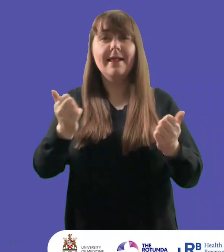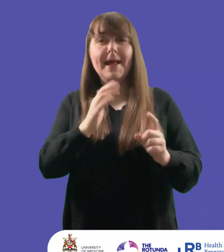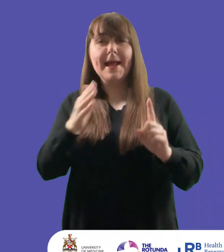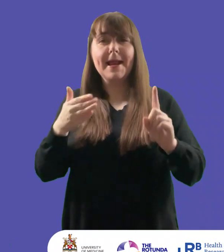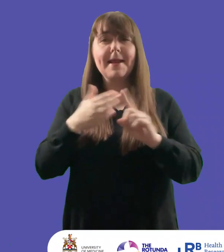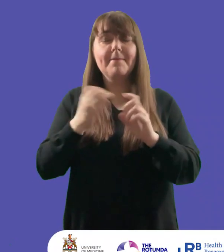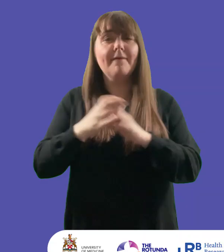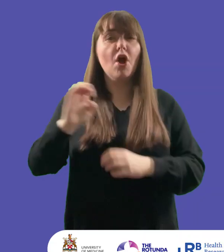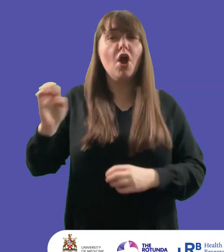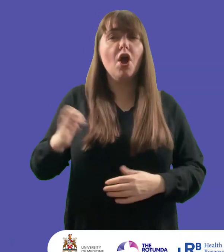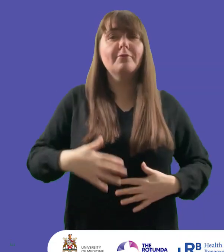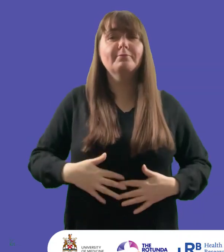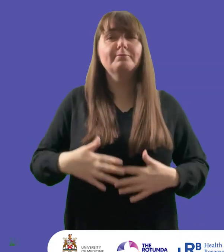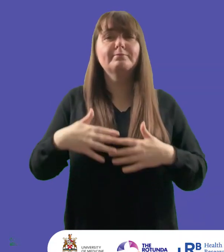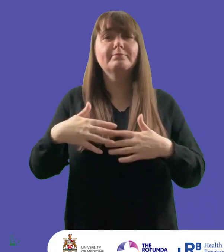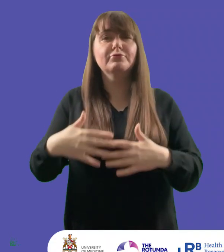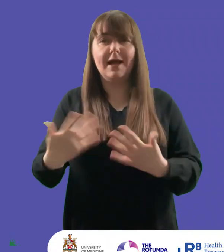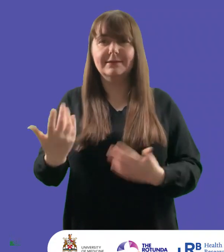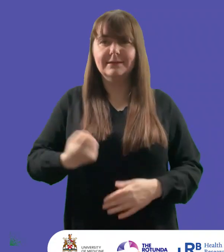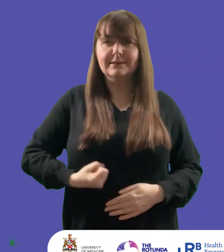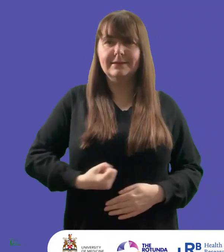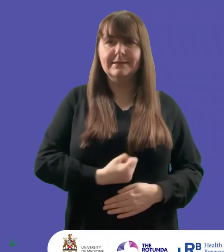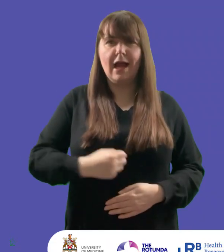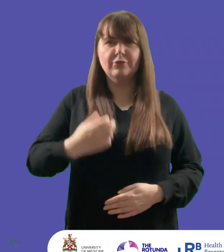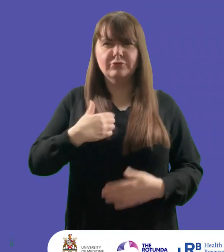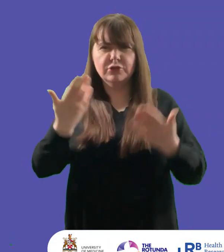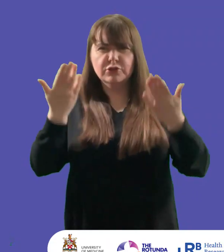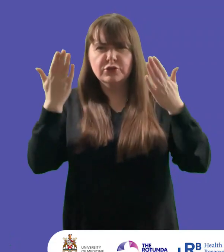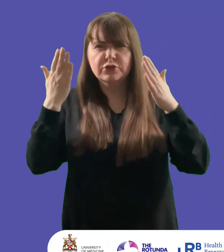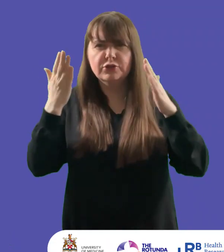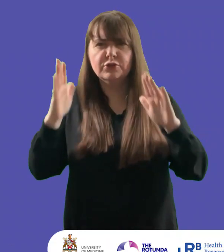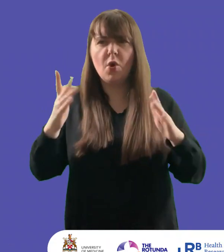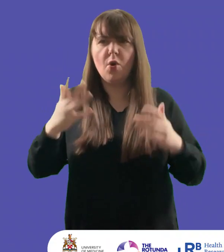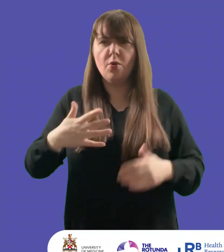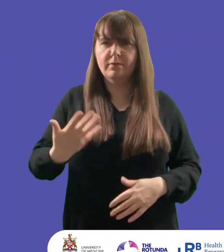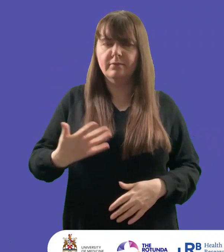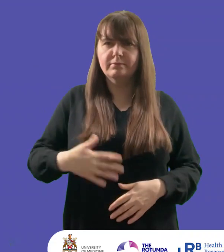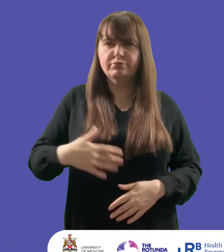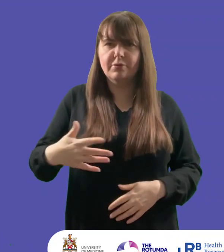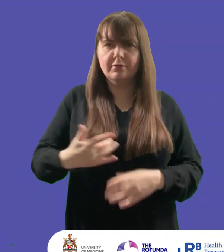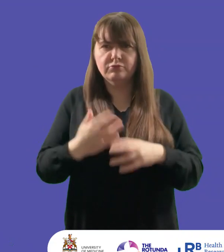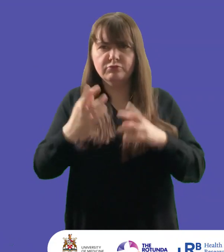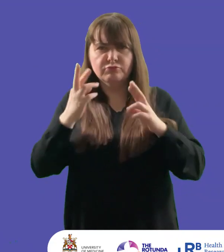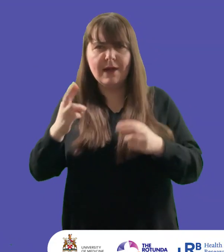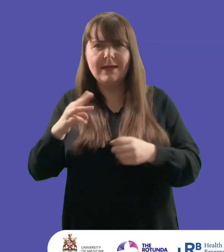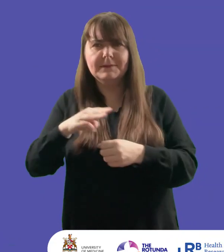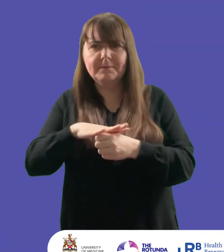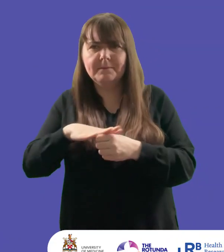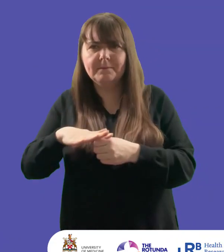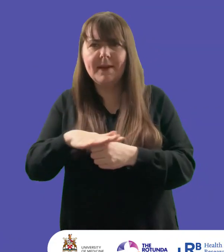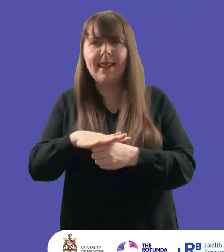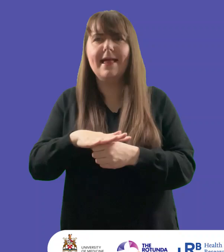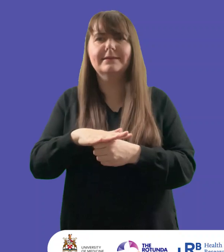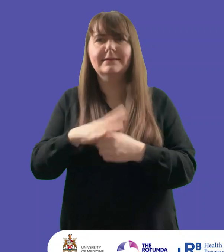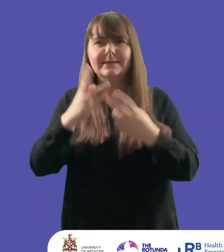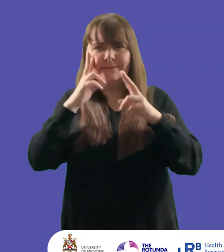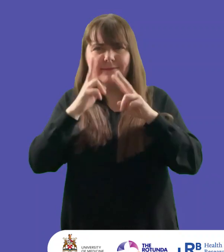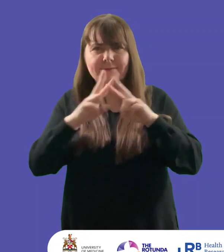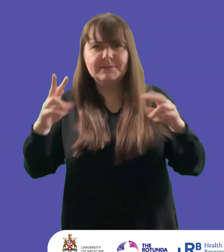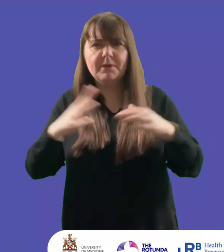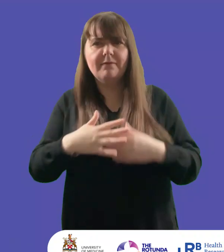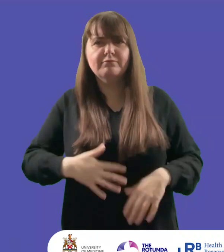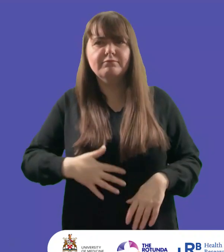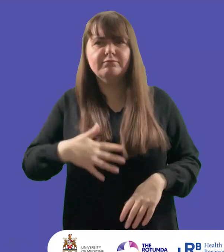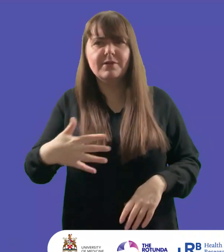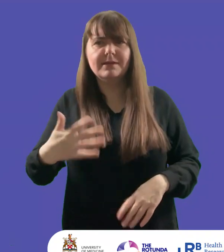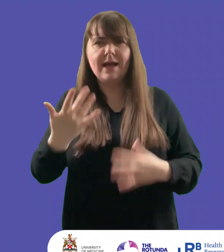The aims of an early pregnancy scan is to determine that the pregnancy is in the correct place, the viability